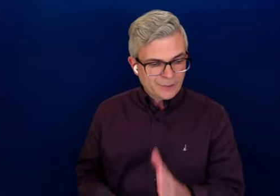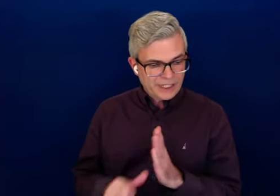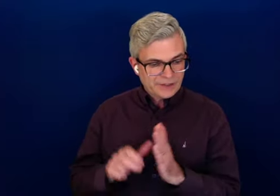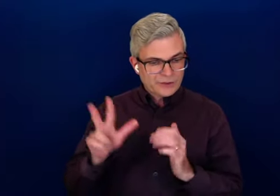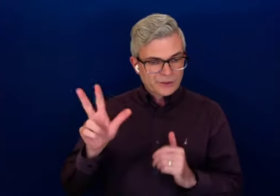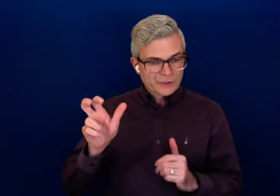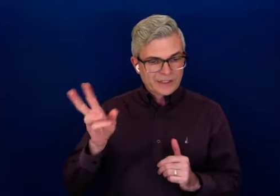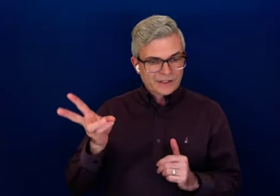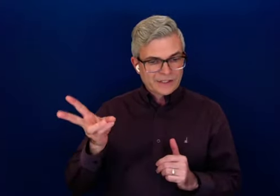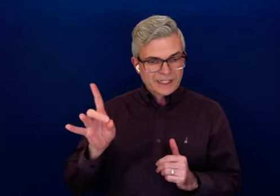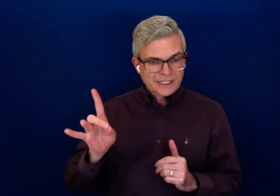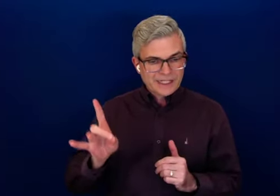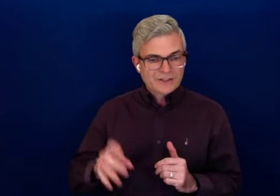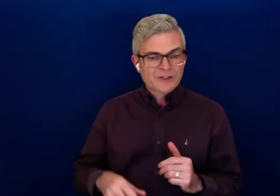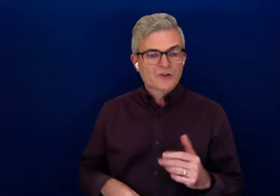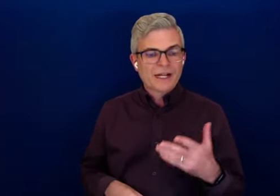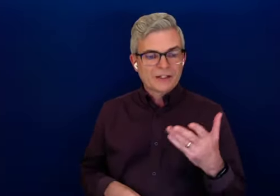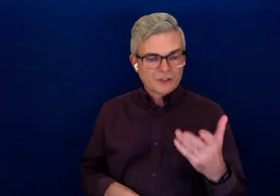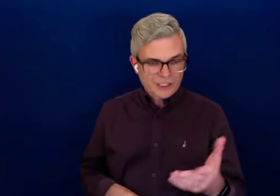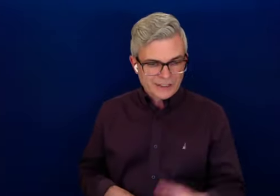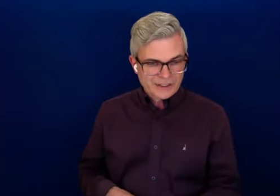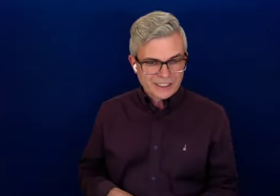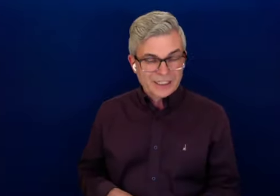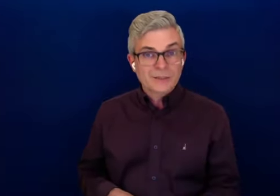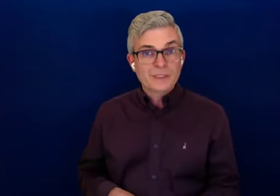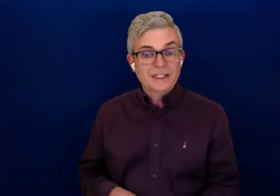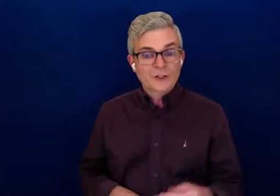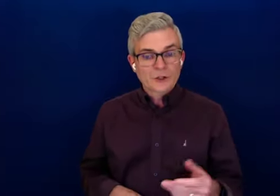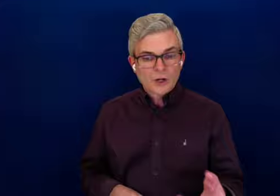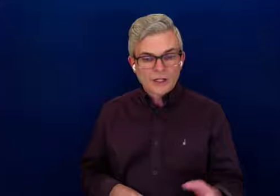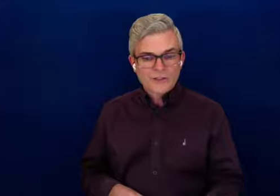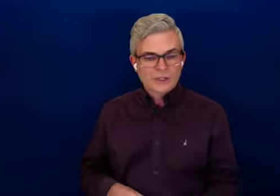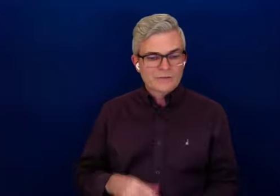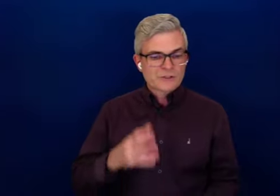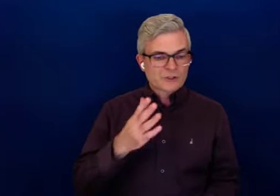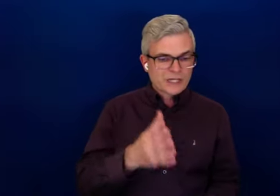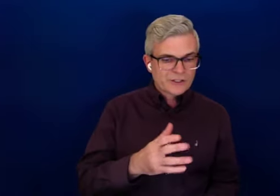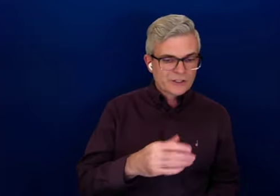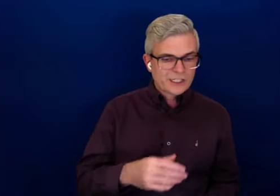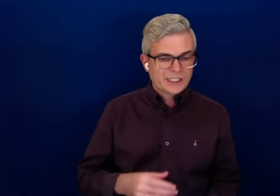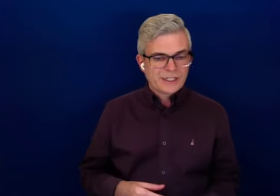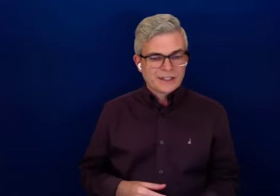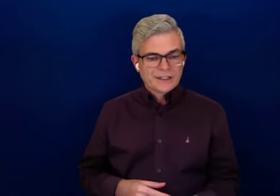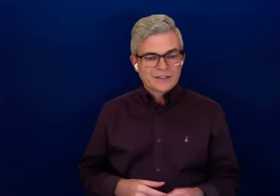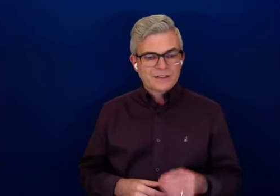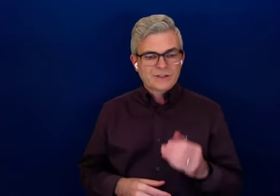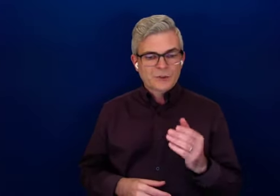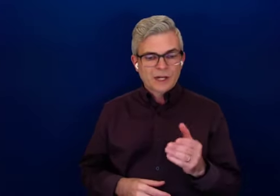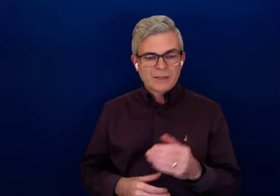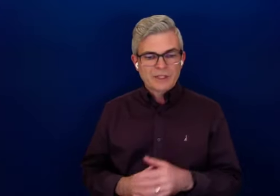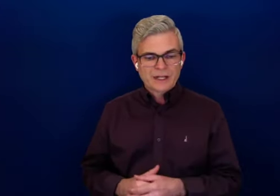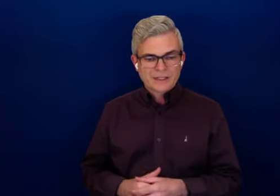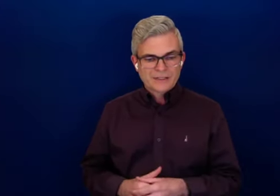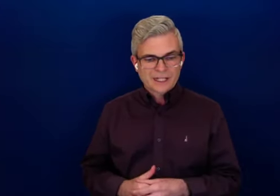And page 368, strategies to get the meaning across. You have strategy, describe the